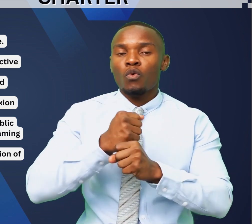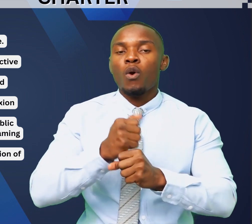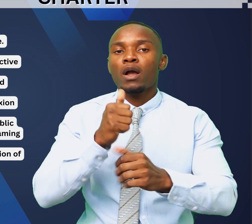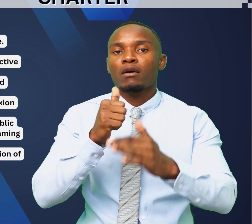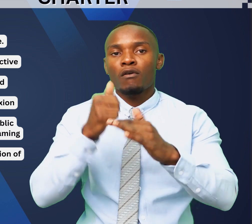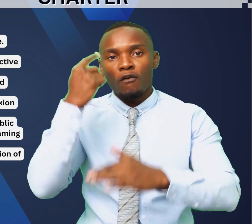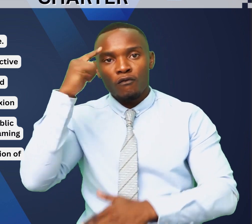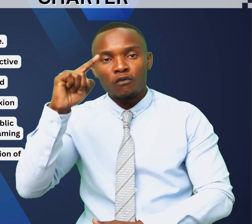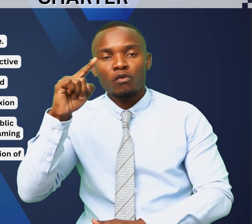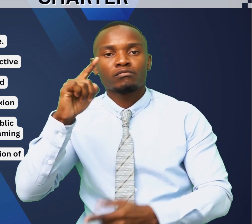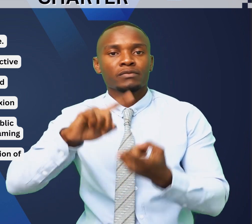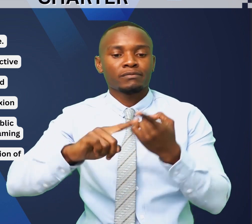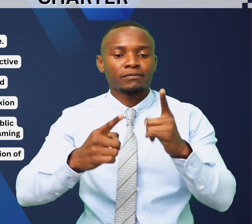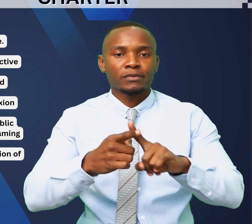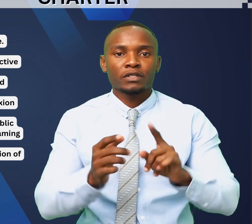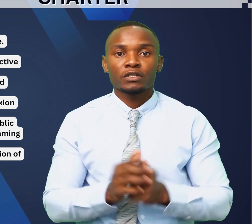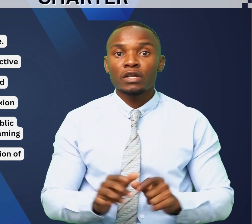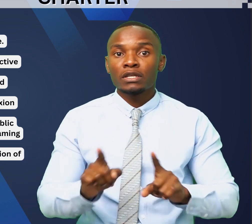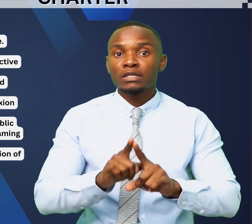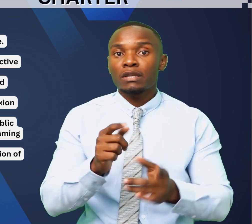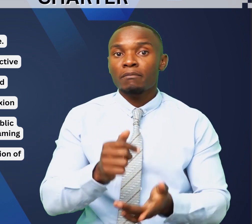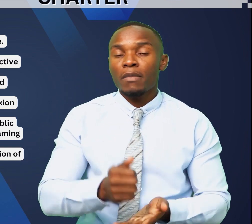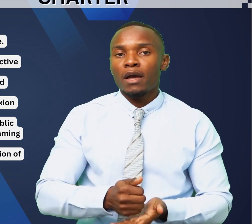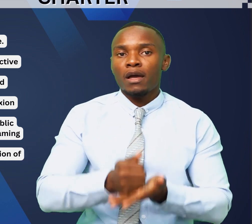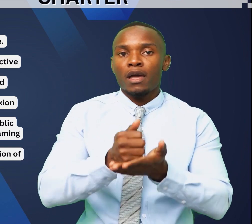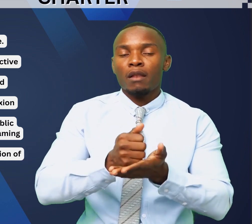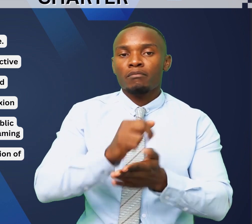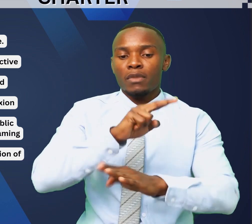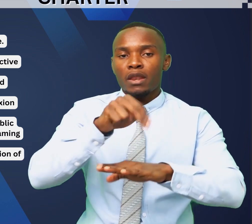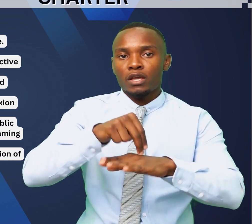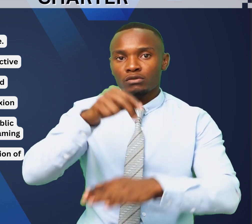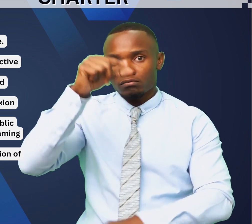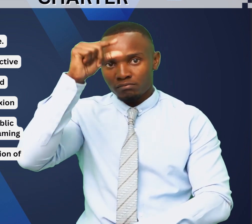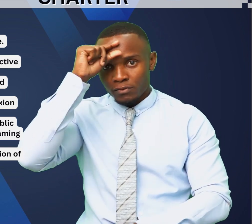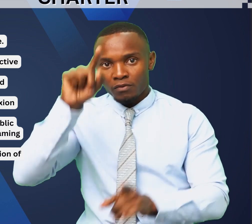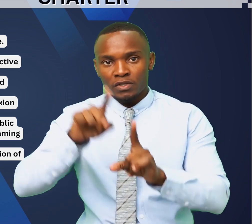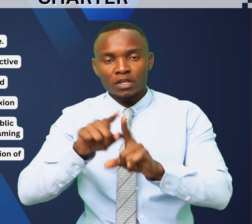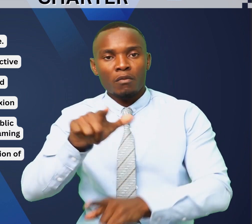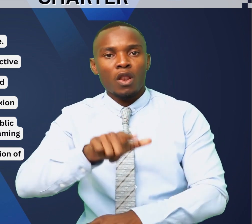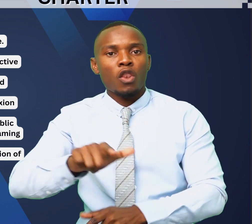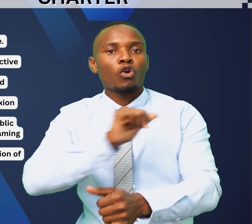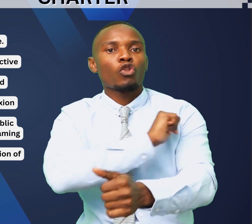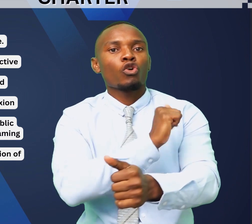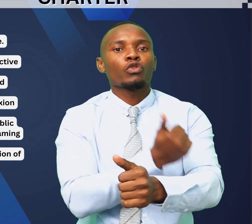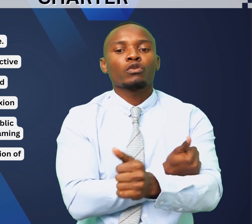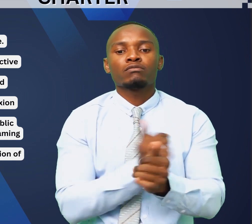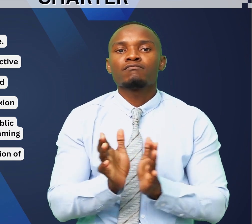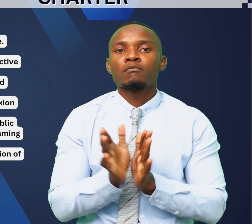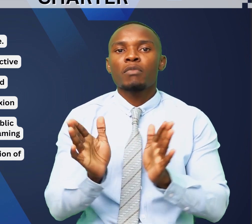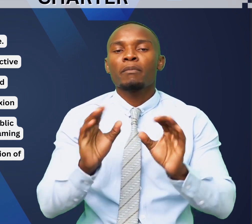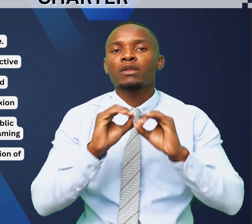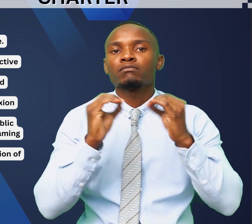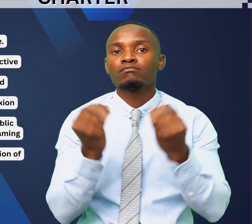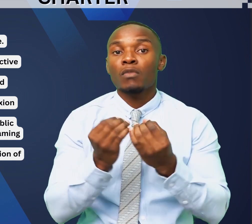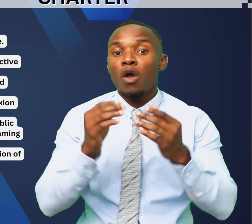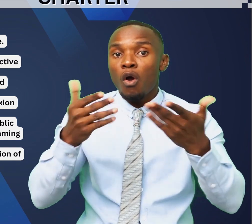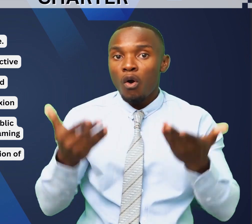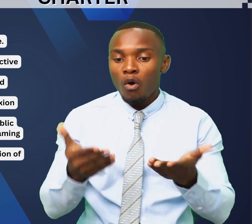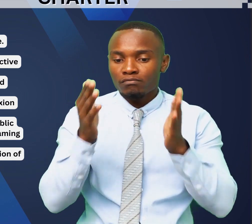standardization, to assist the national government, local authority, public bodies, or individual persons in